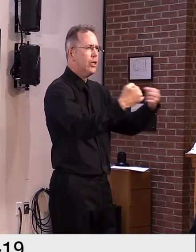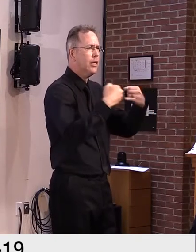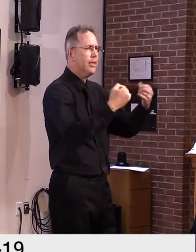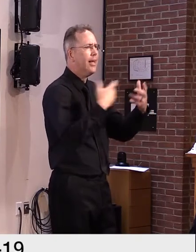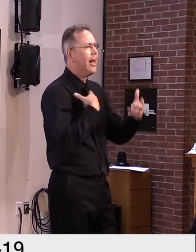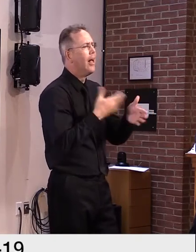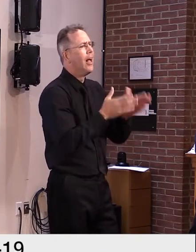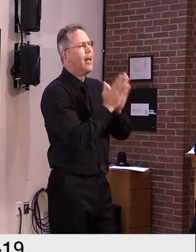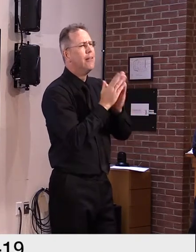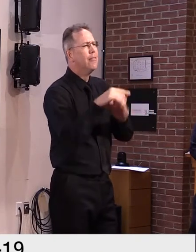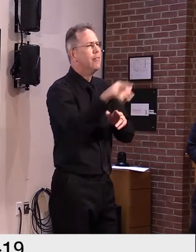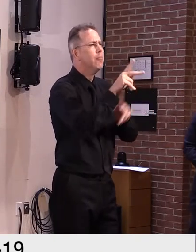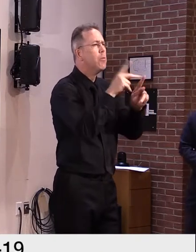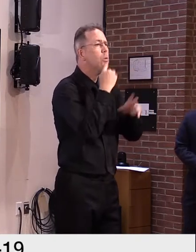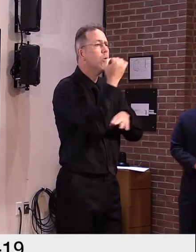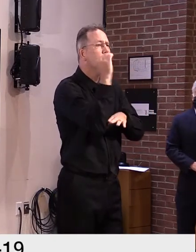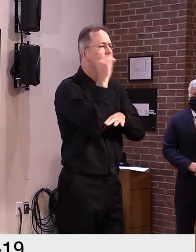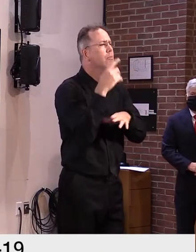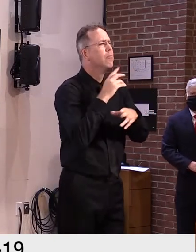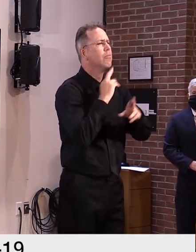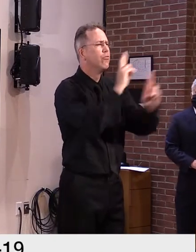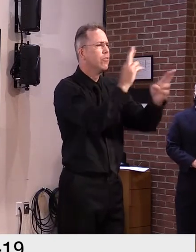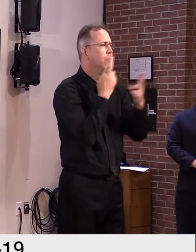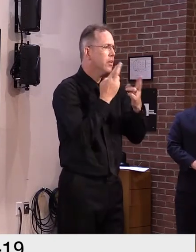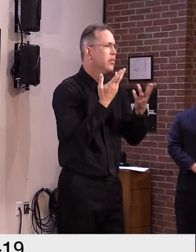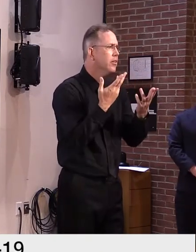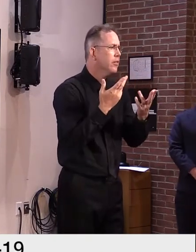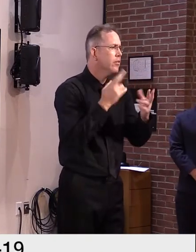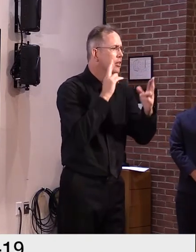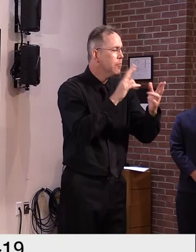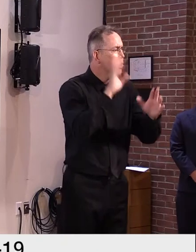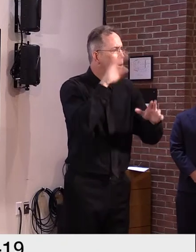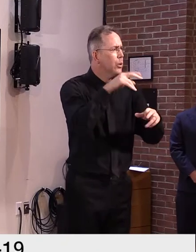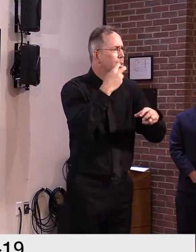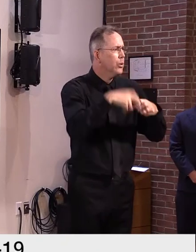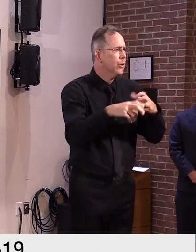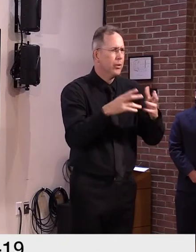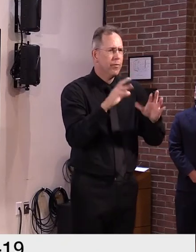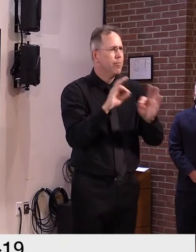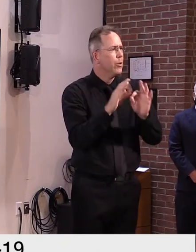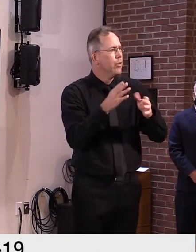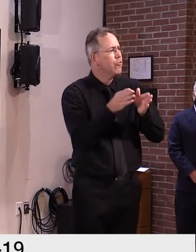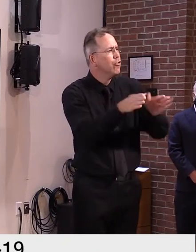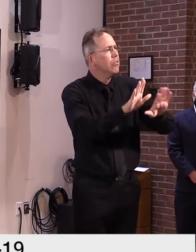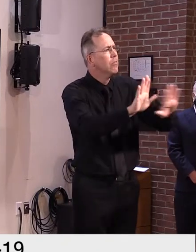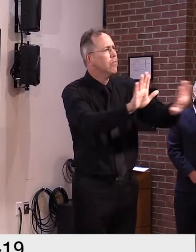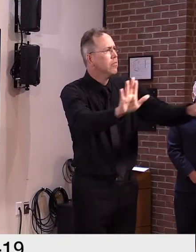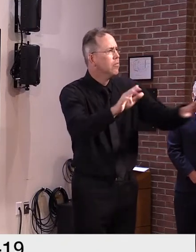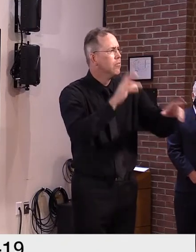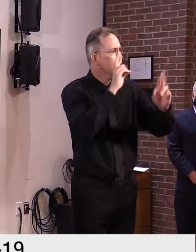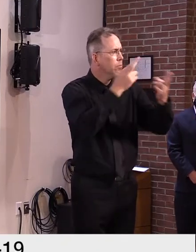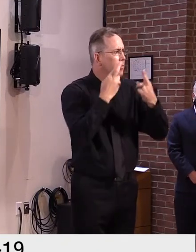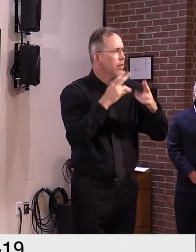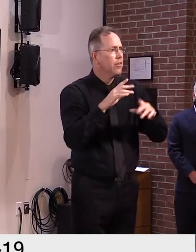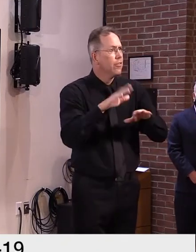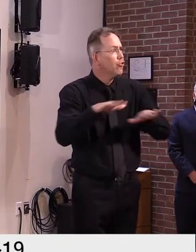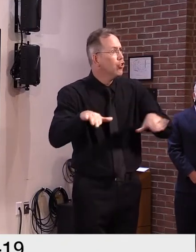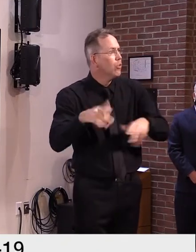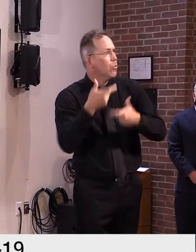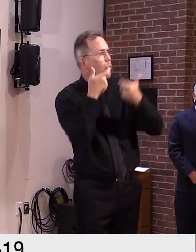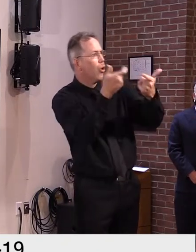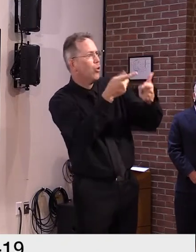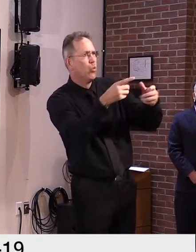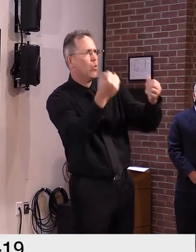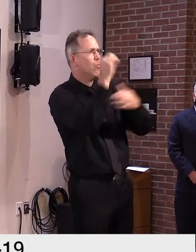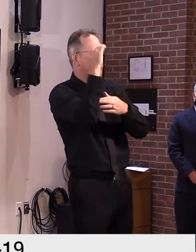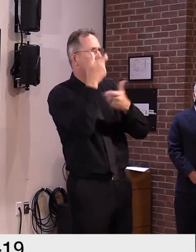civil and do so in a manner that you can be a model for your kids and for others so we can tamp down